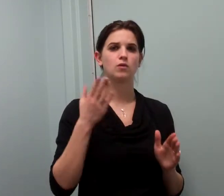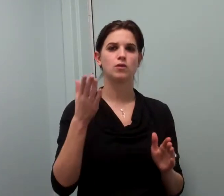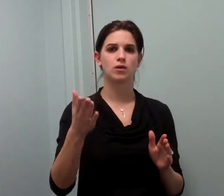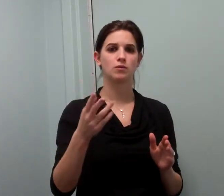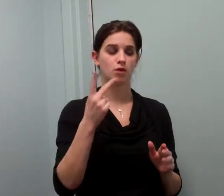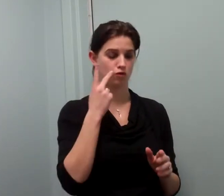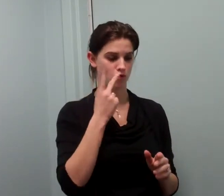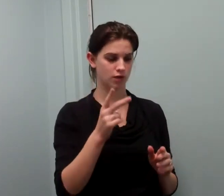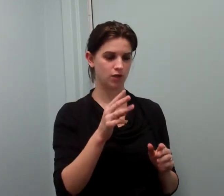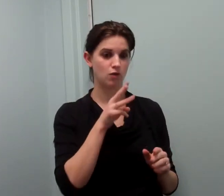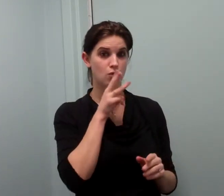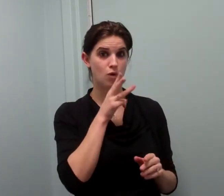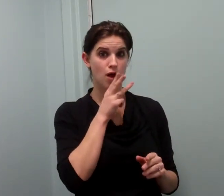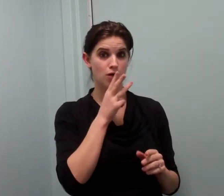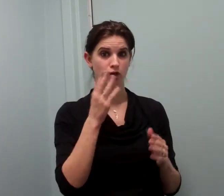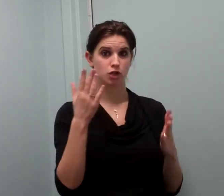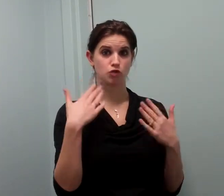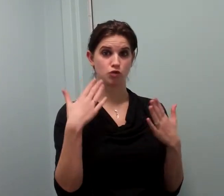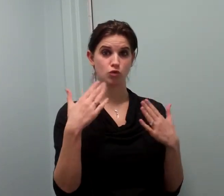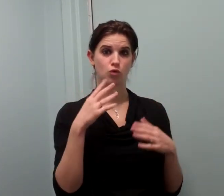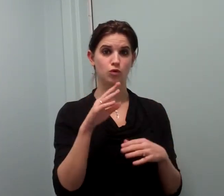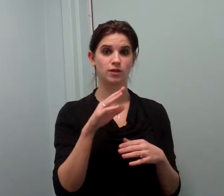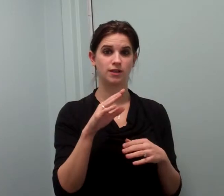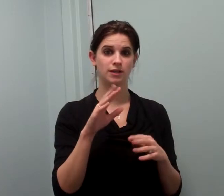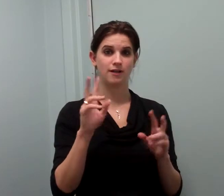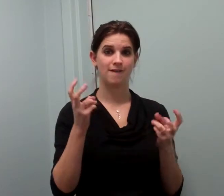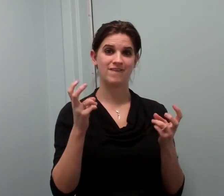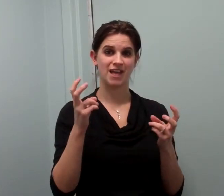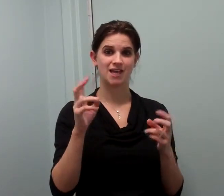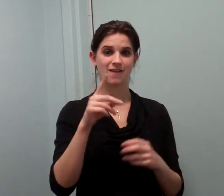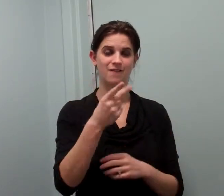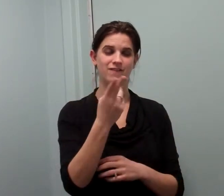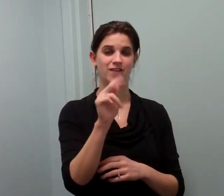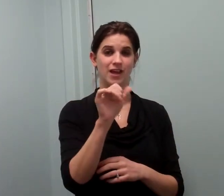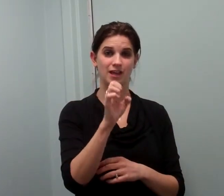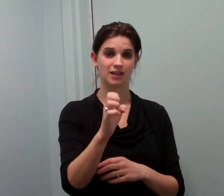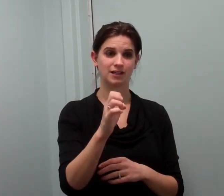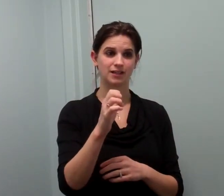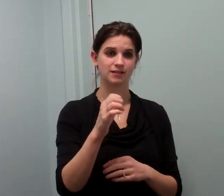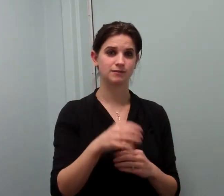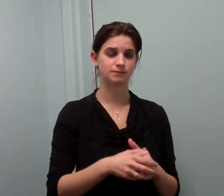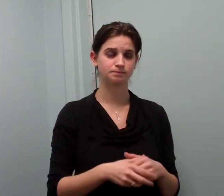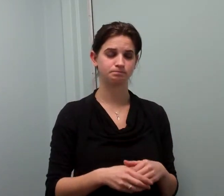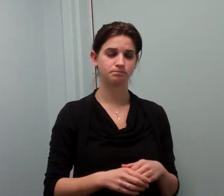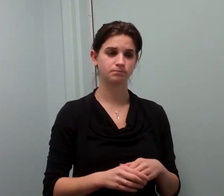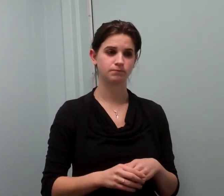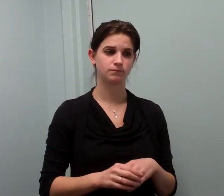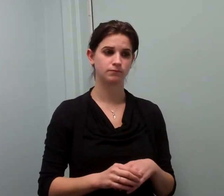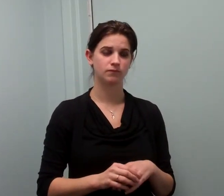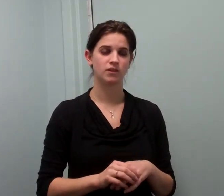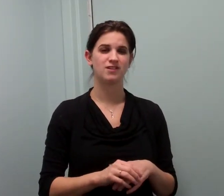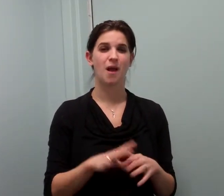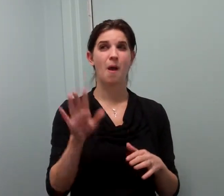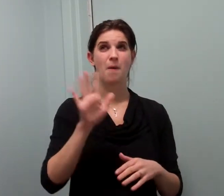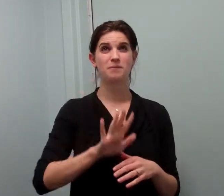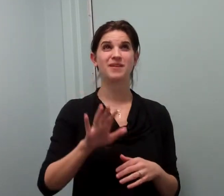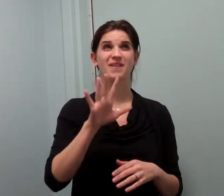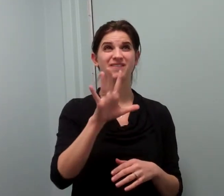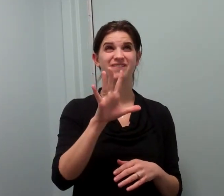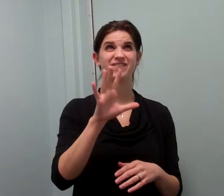gas phase. And there are probably 50 different variables that can influence the rate of evaporation. And we'll talk about